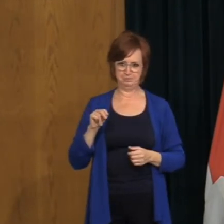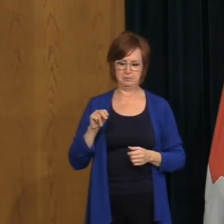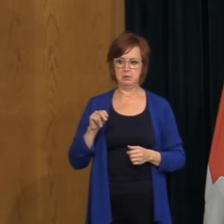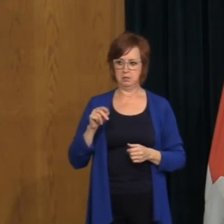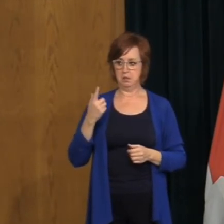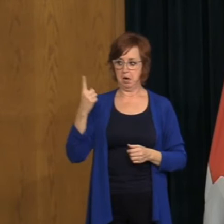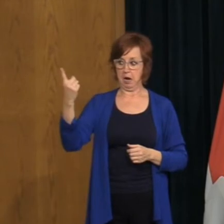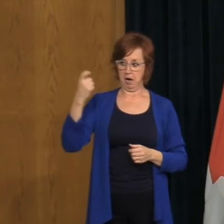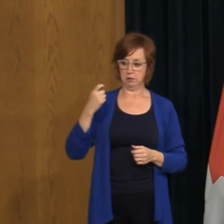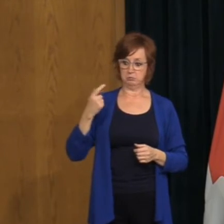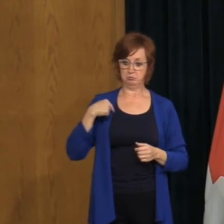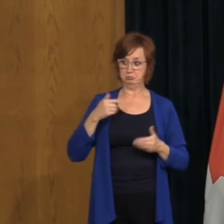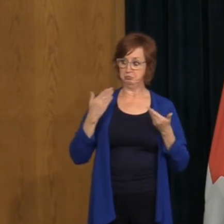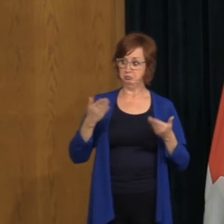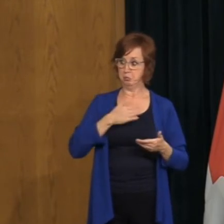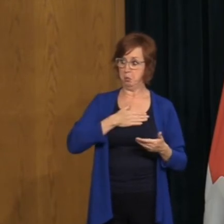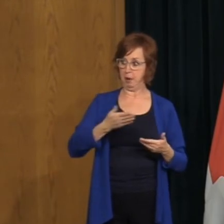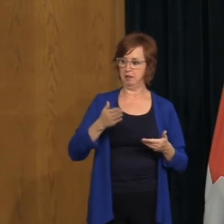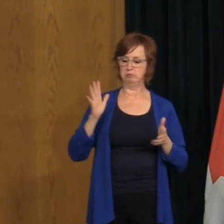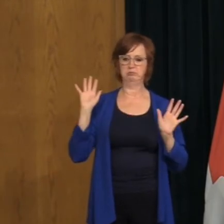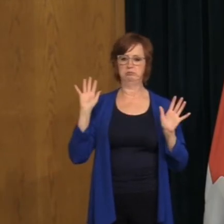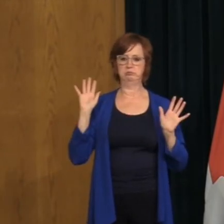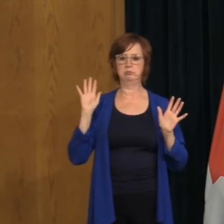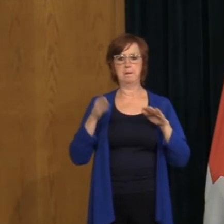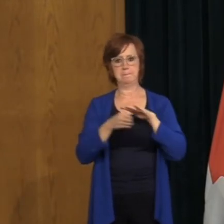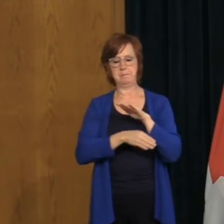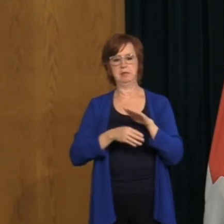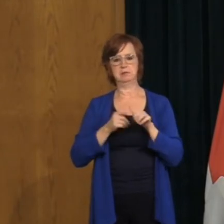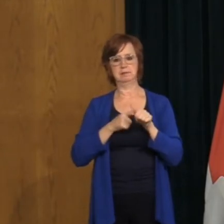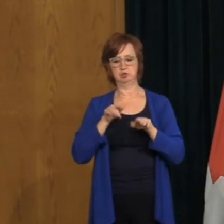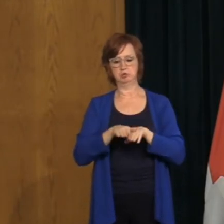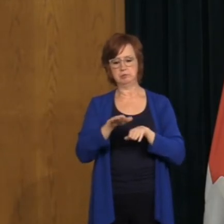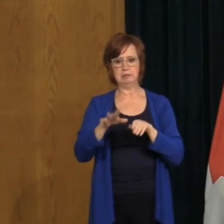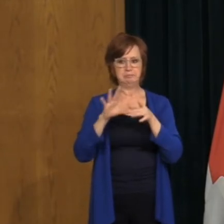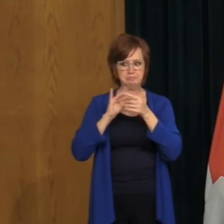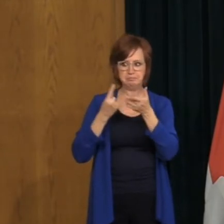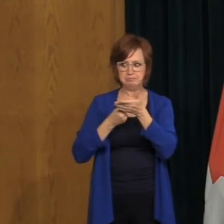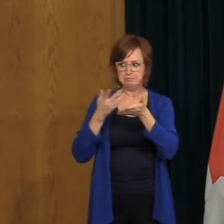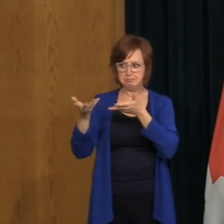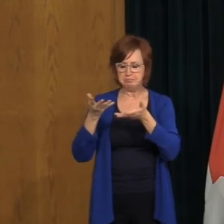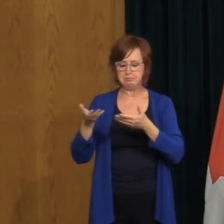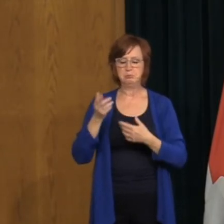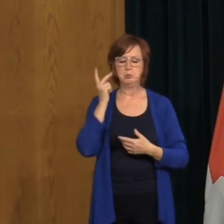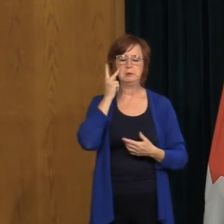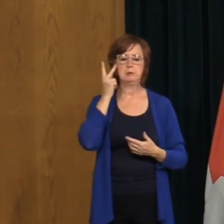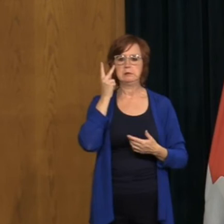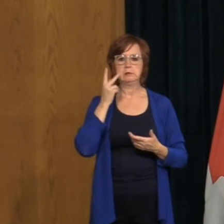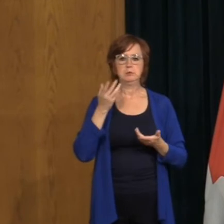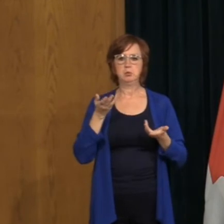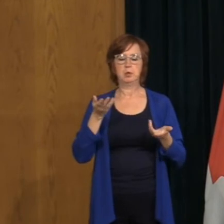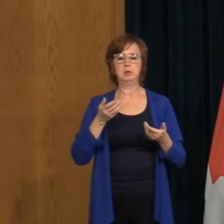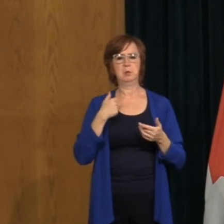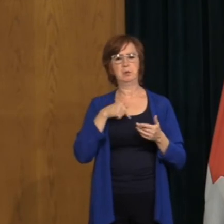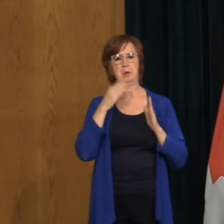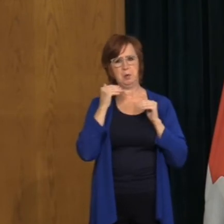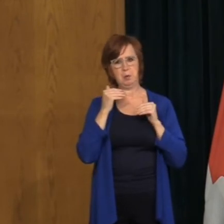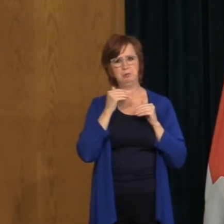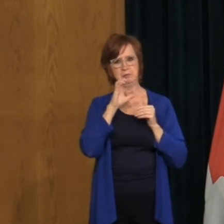guess. But we are very hopeful that we would be able to move forward with some type of CFL season